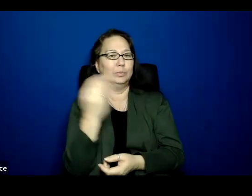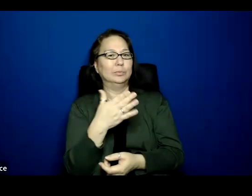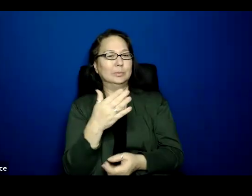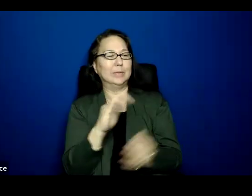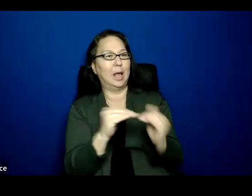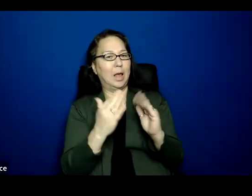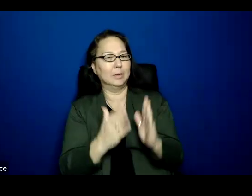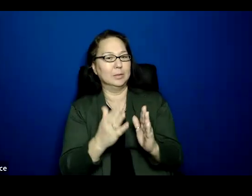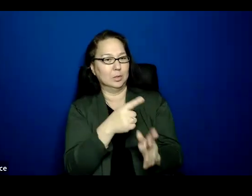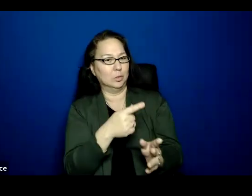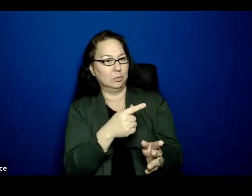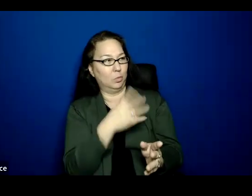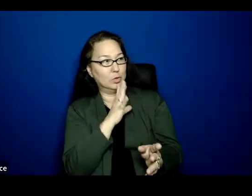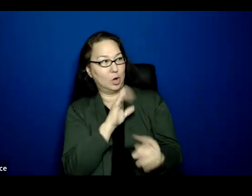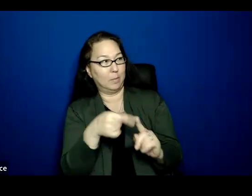in academics.